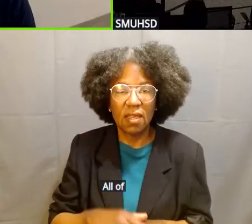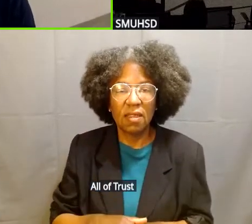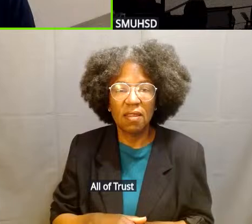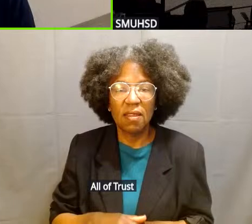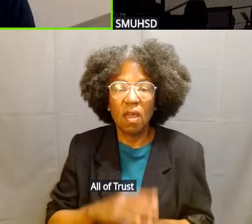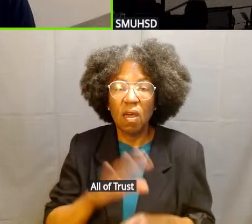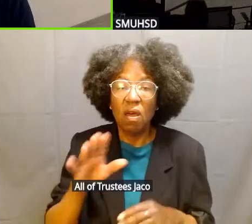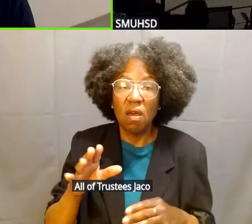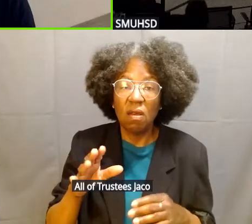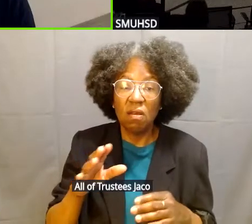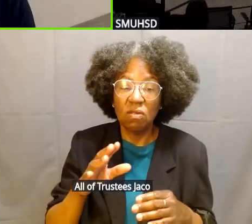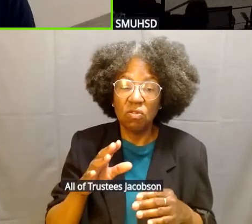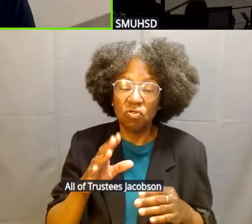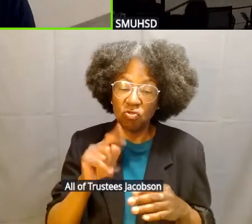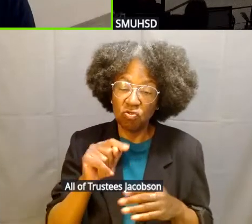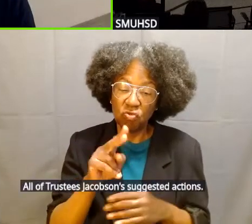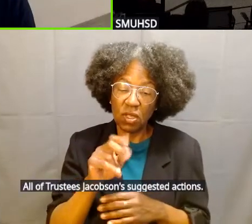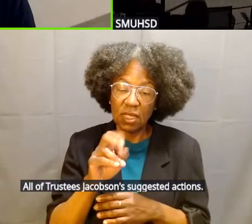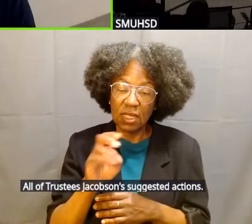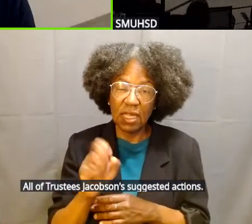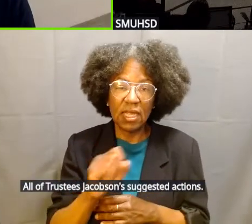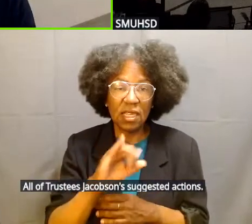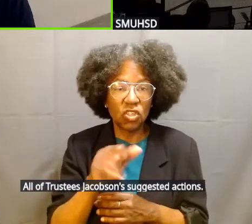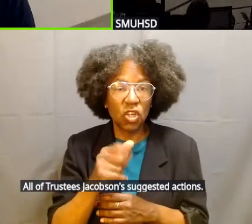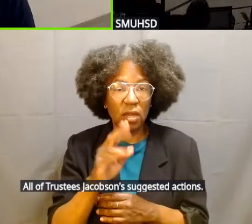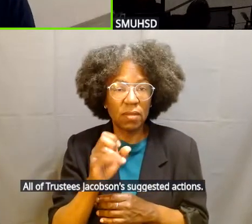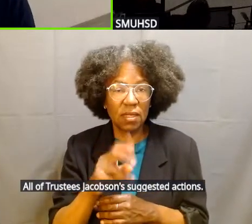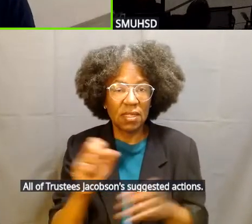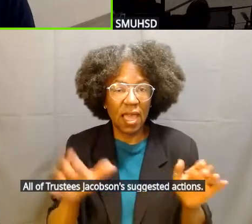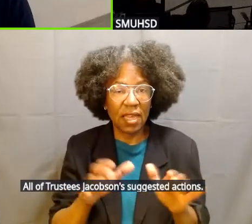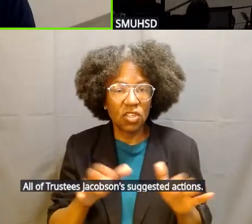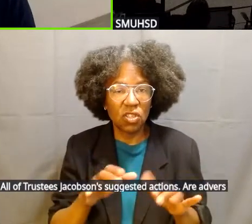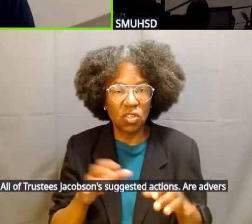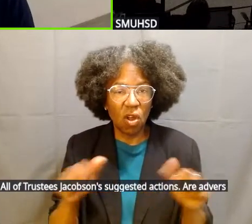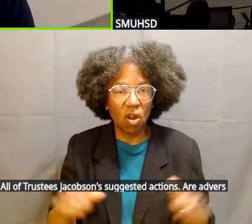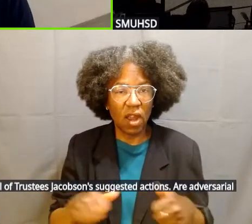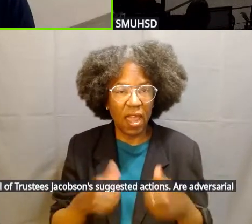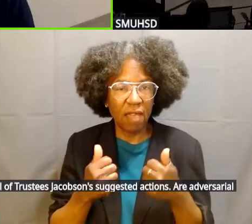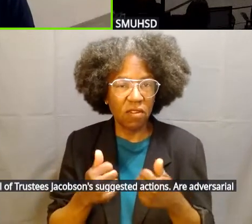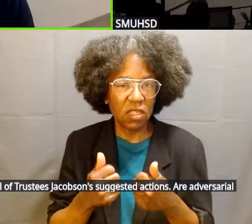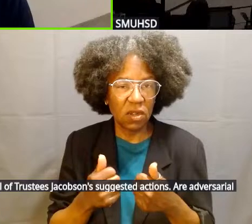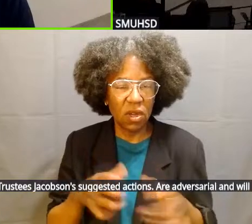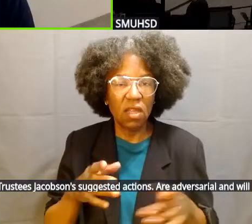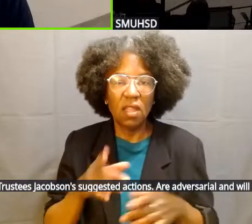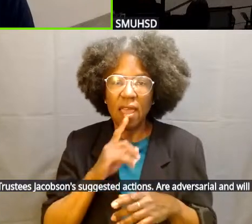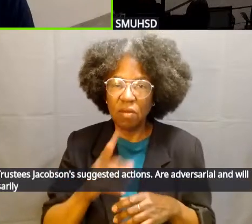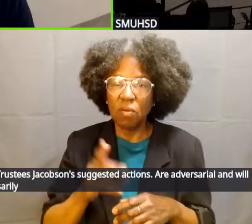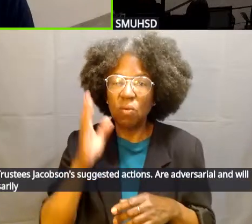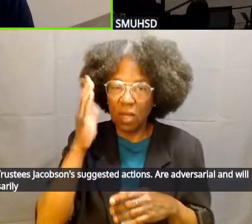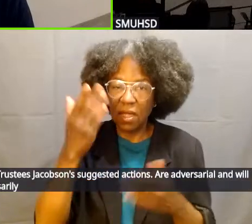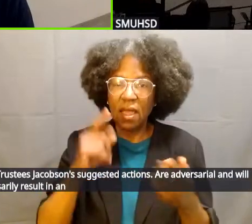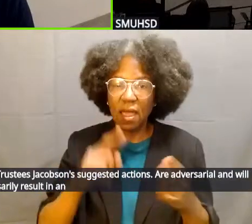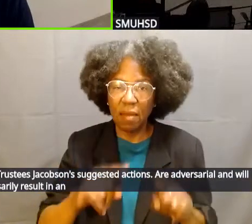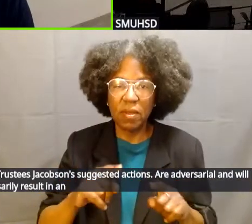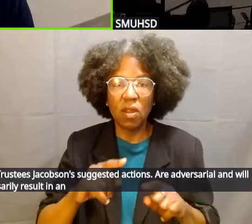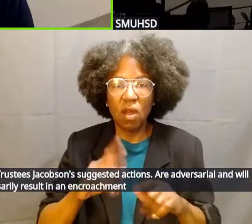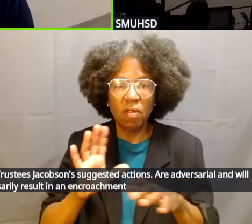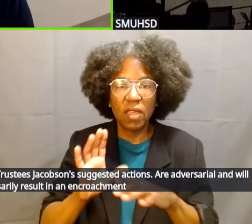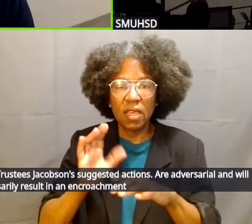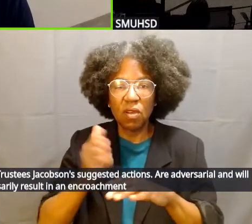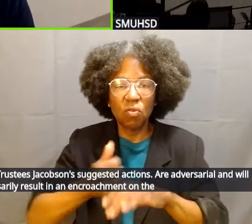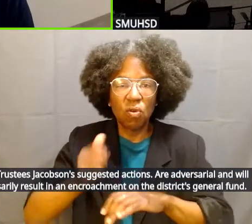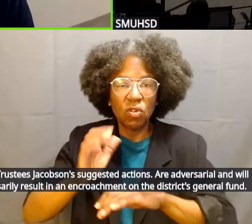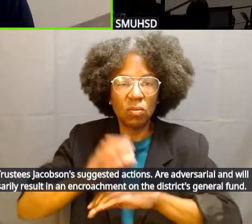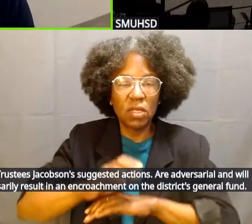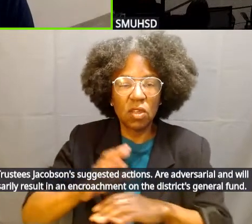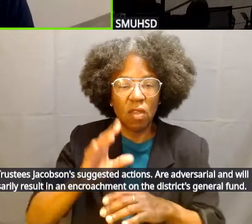Jacobson's suggested actions are adversarial and will necessarily result in an encroachment on the district's general fund.